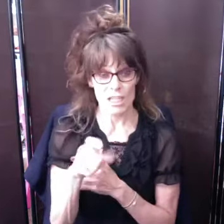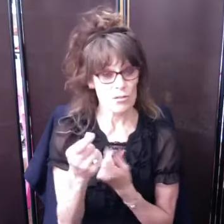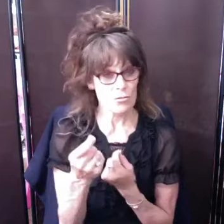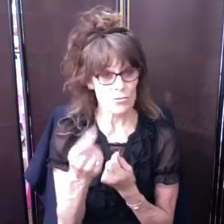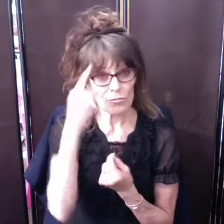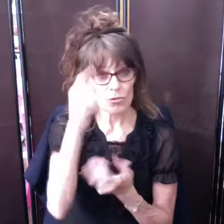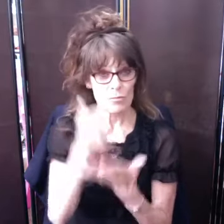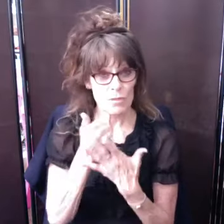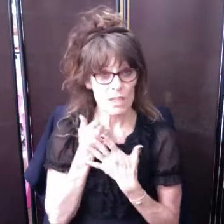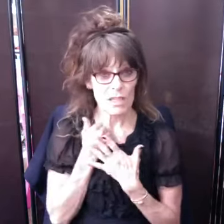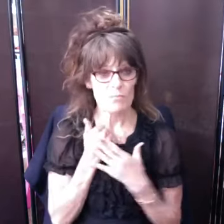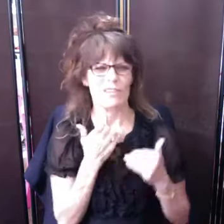sorts of limits on what I was willing to do for you.